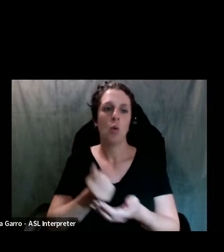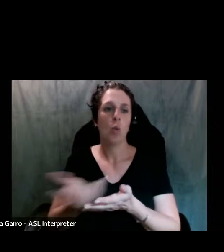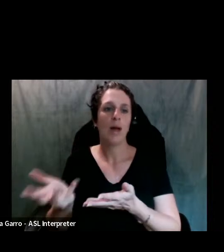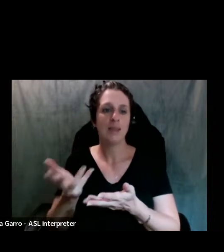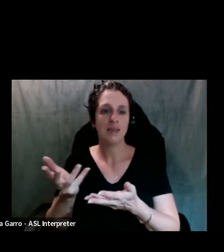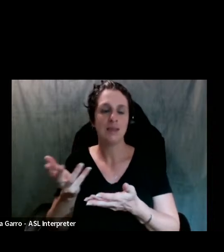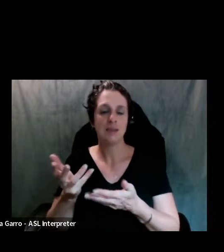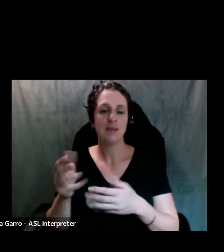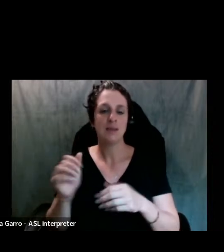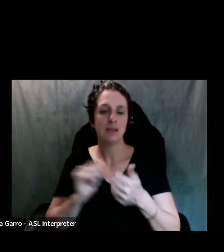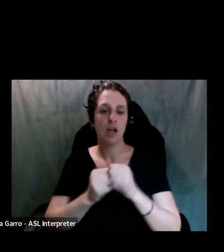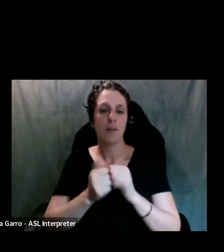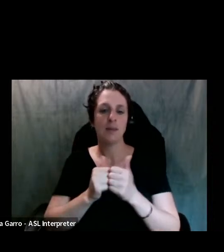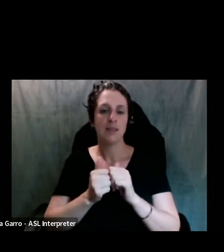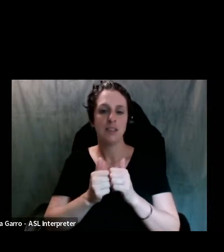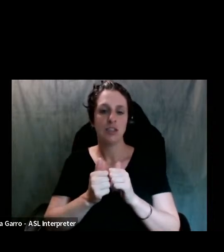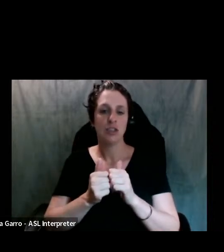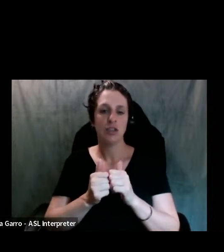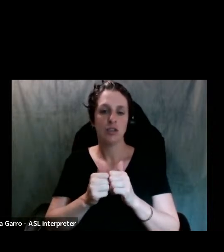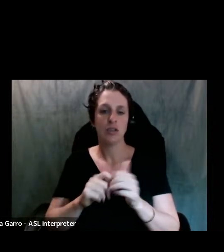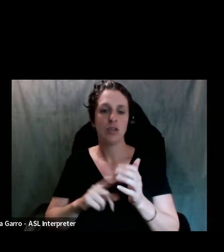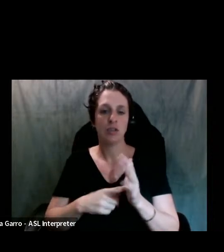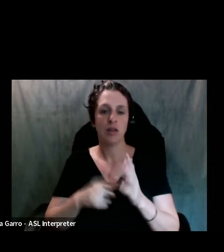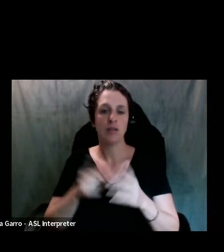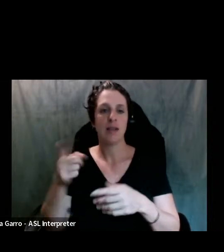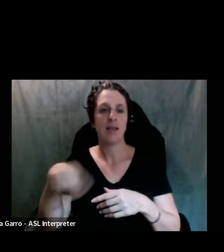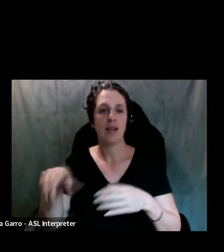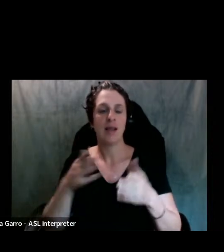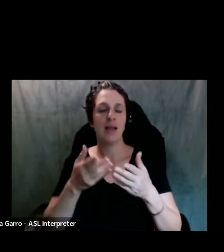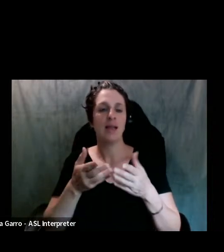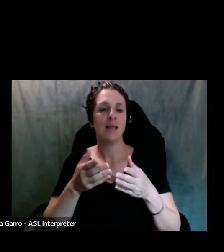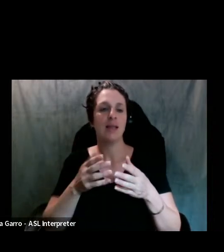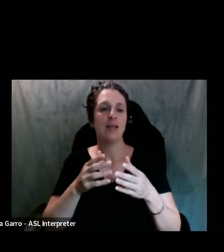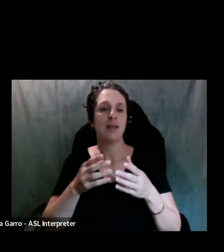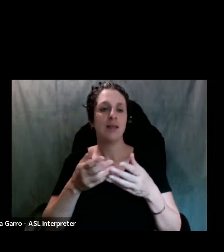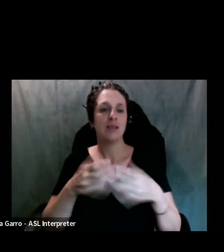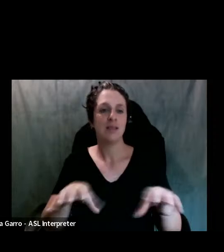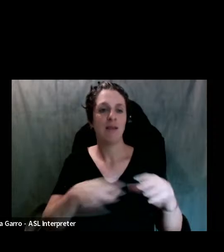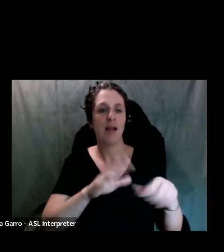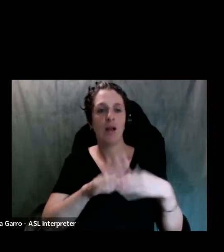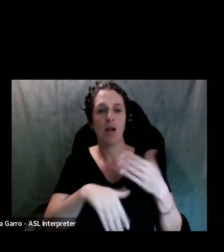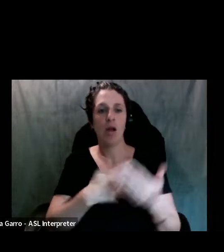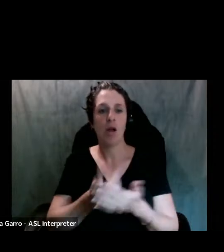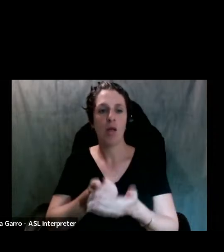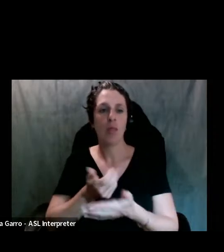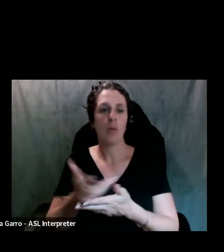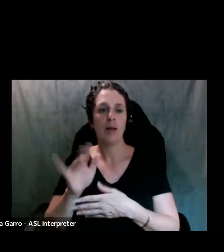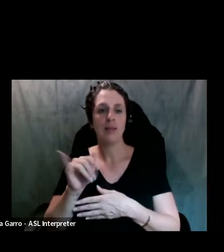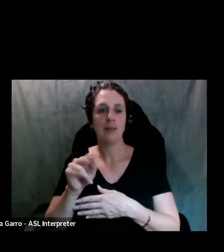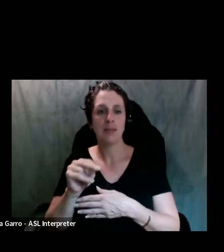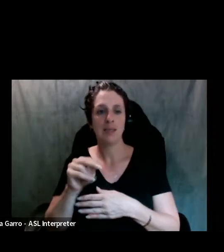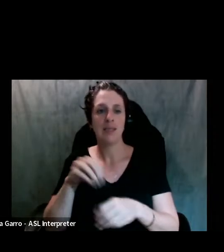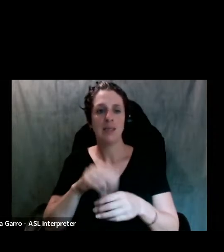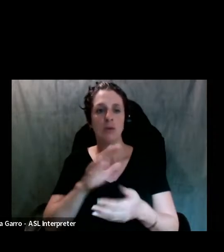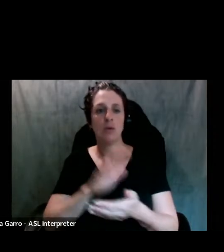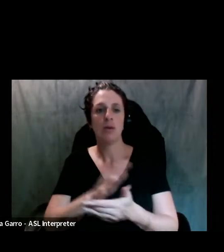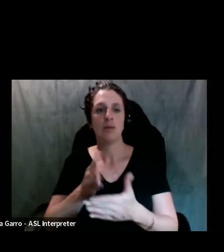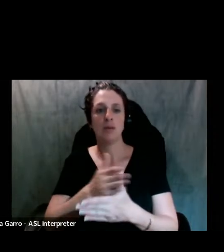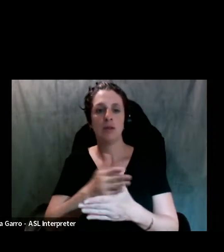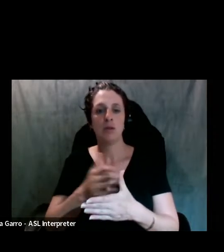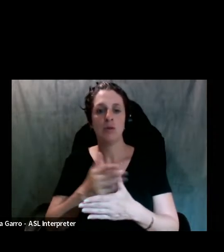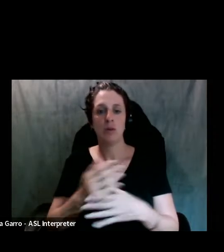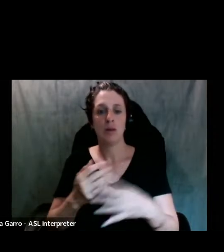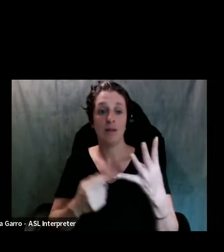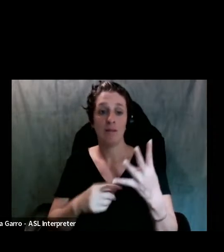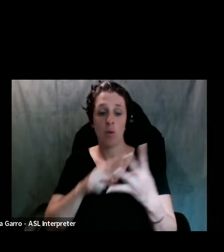sorting. So they divided all of the waste bins in the school between the fourth grades,